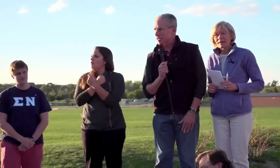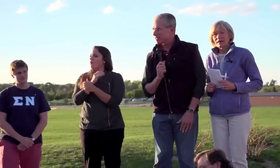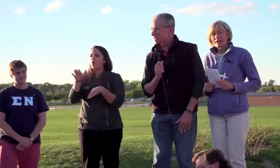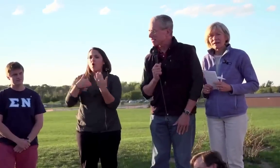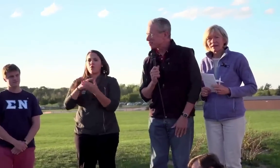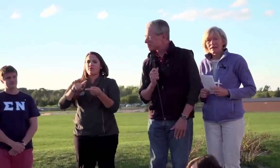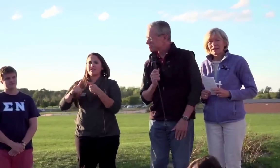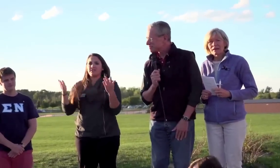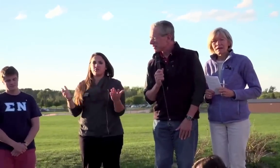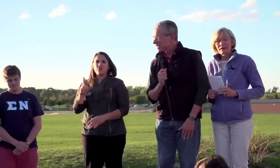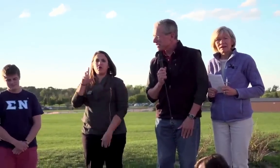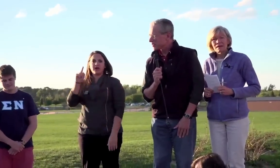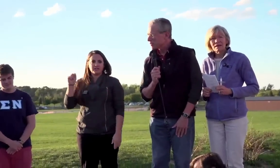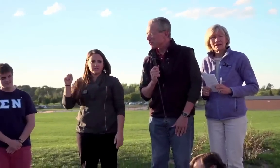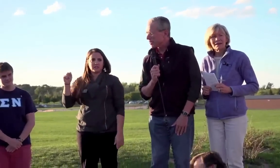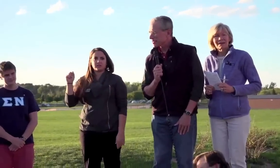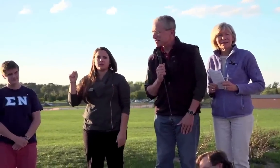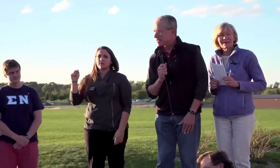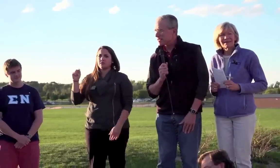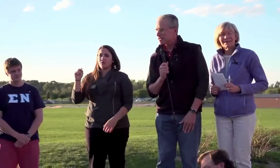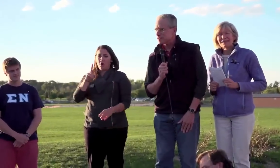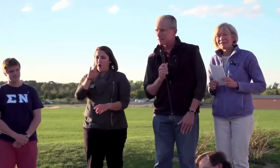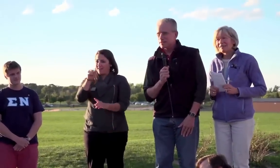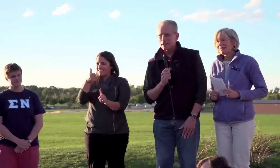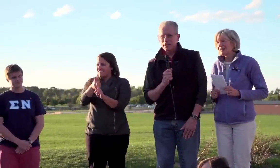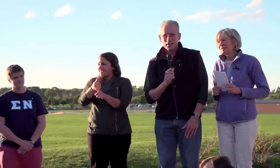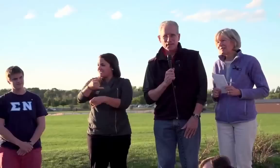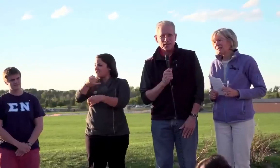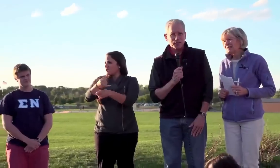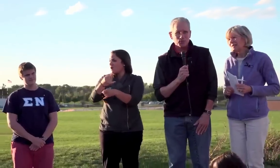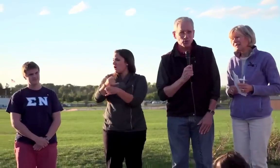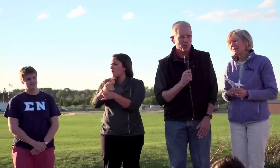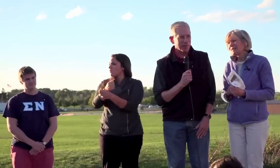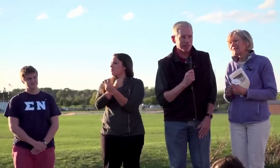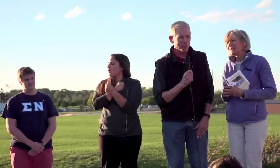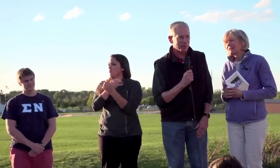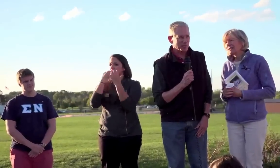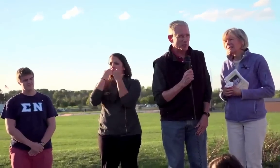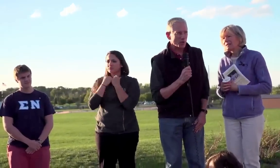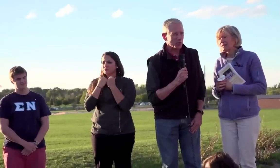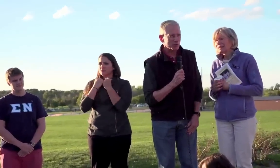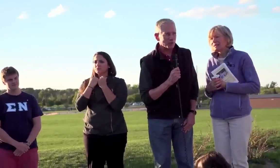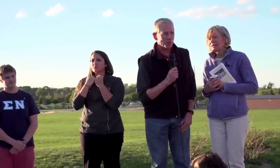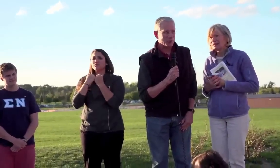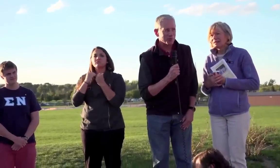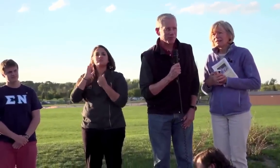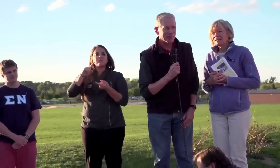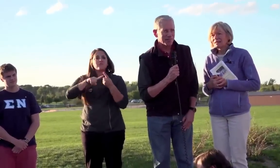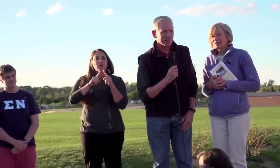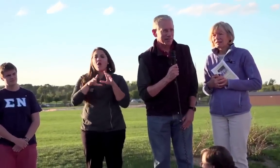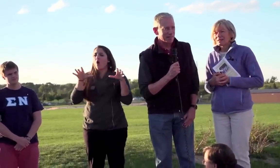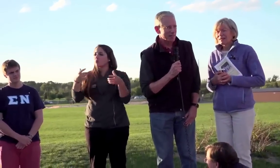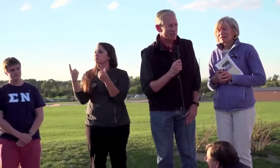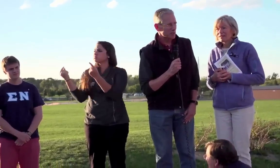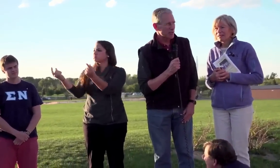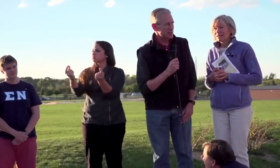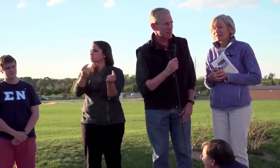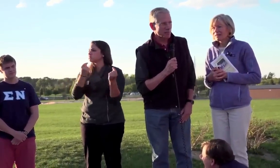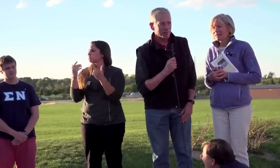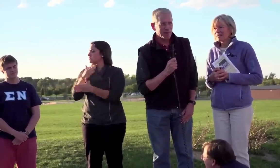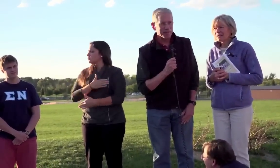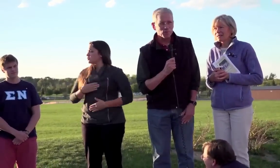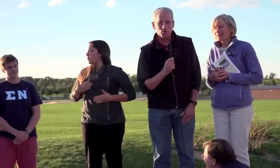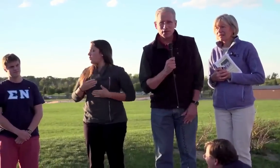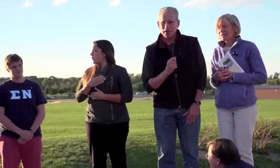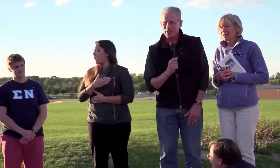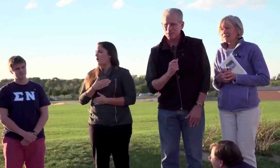community we have and how much of an impact this event has. I want to talk a little bit about the agenda. For the hospital, we're going to have a candlelight